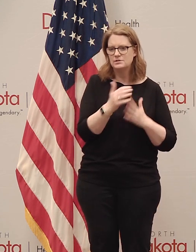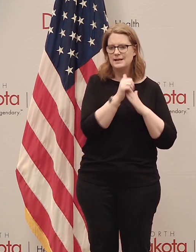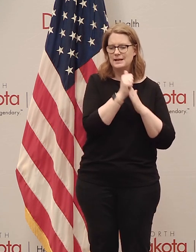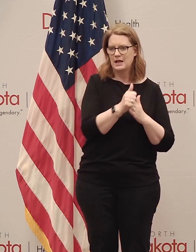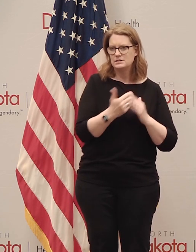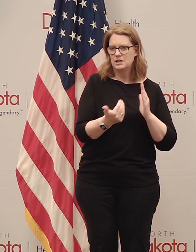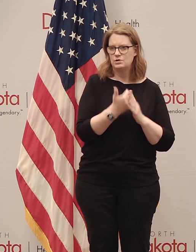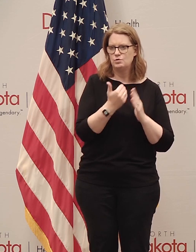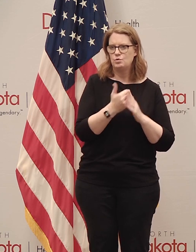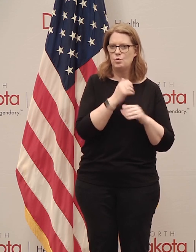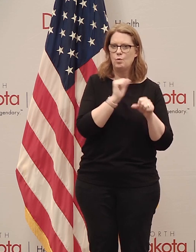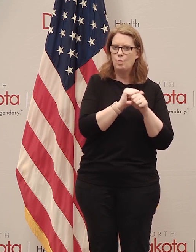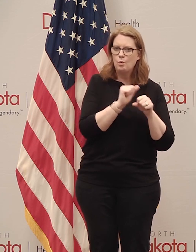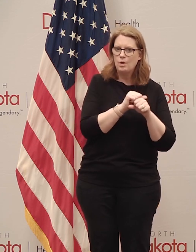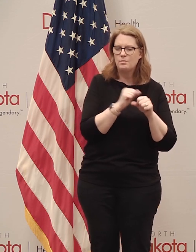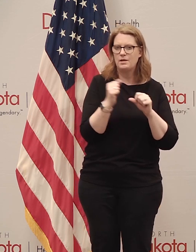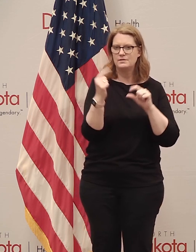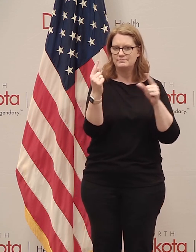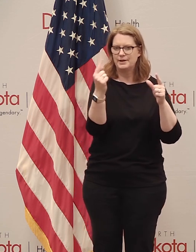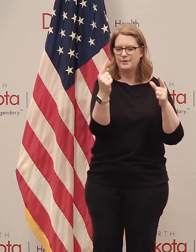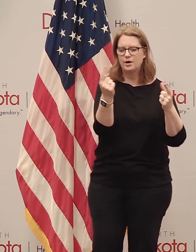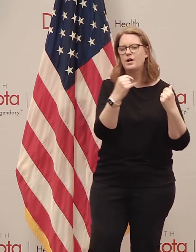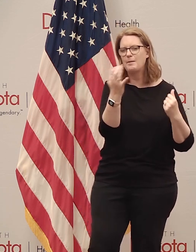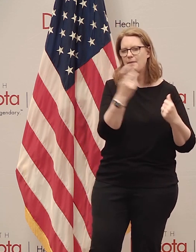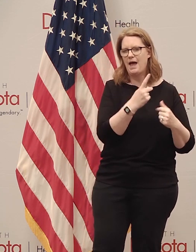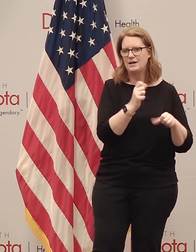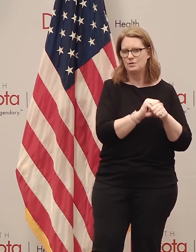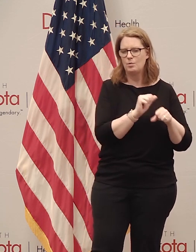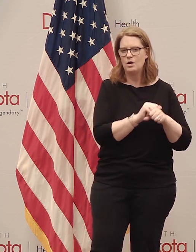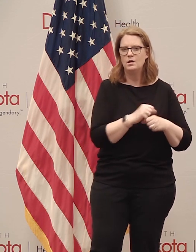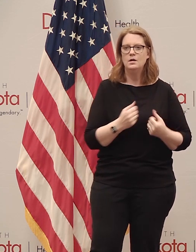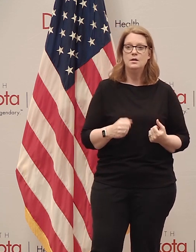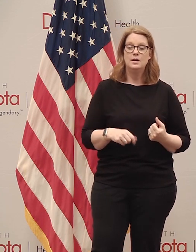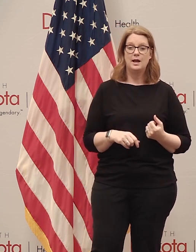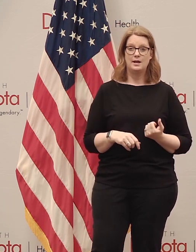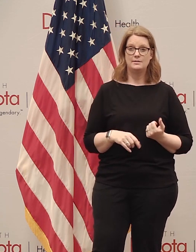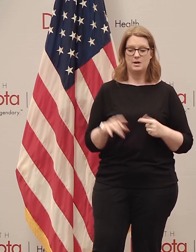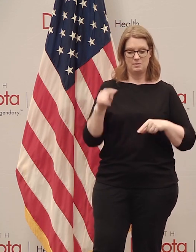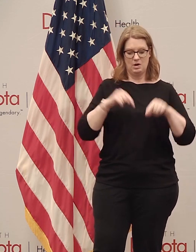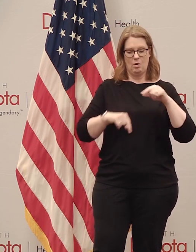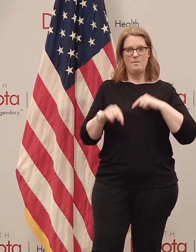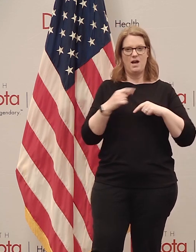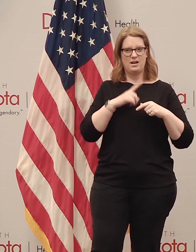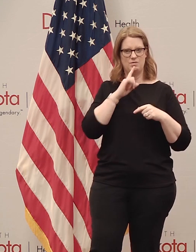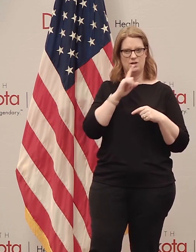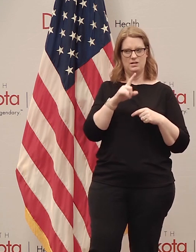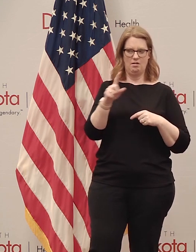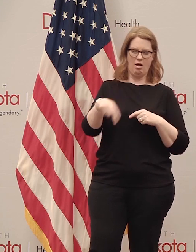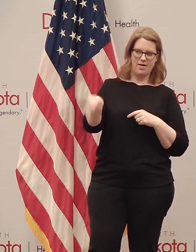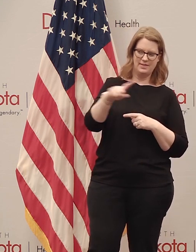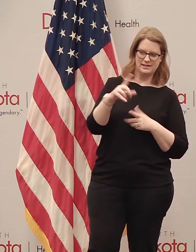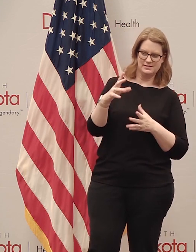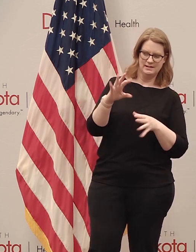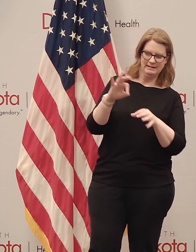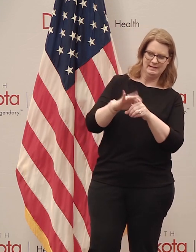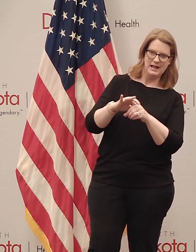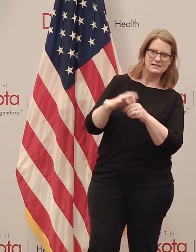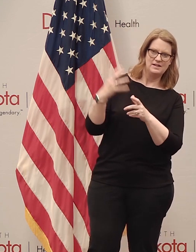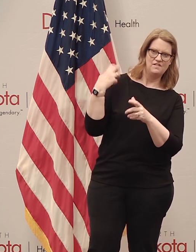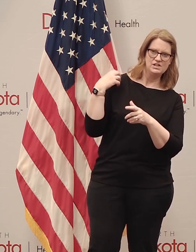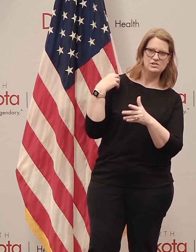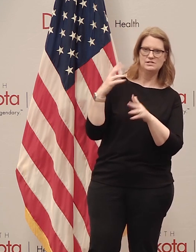new workplace return strategy. I again want to go back and thank all of these fellow elected officials and agency